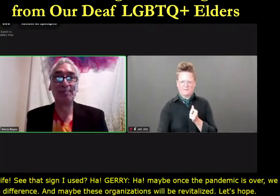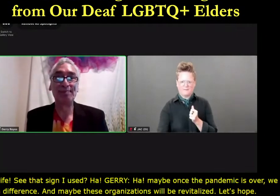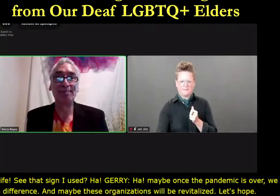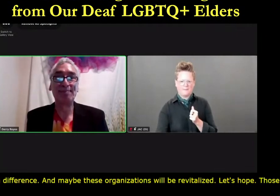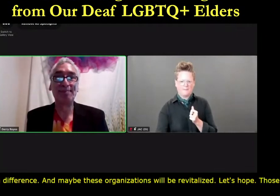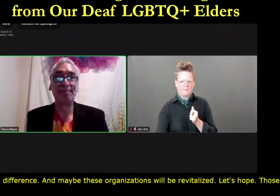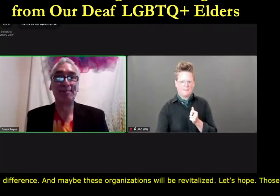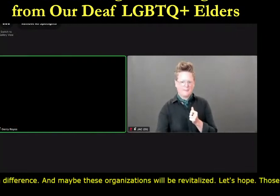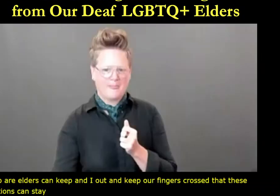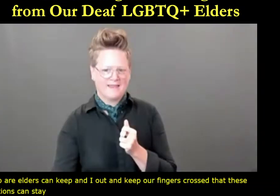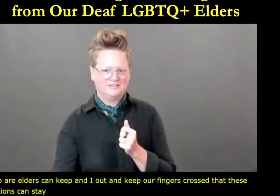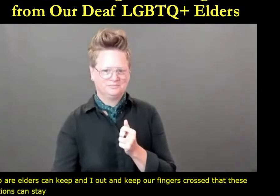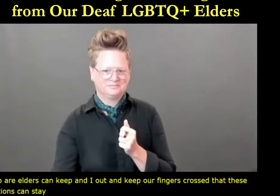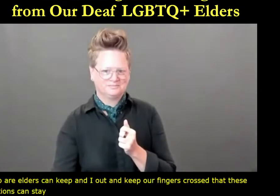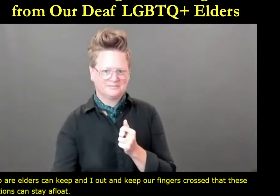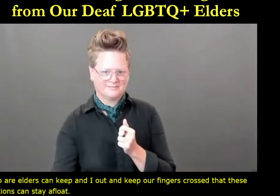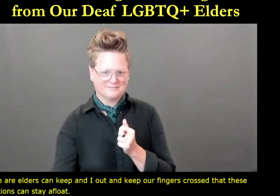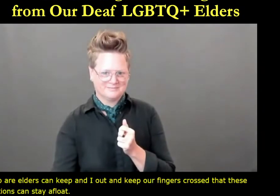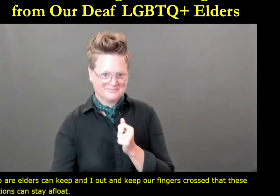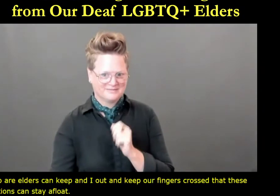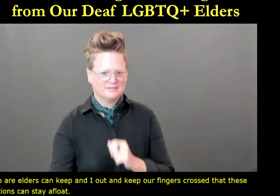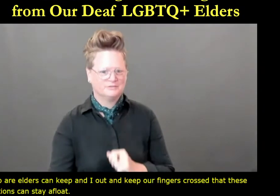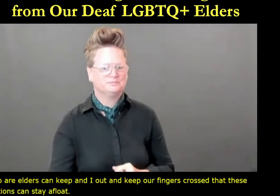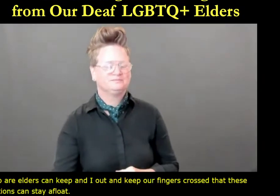let's see what's our next question